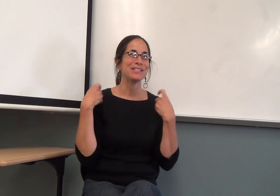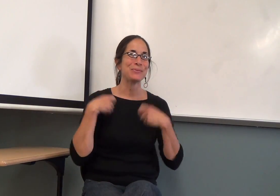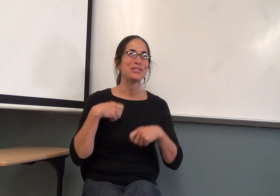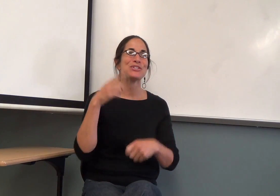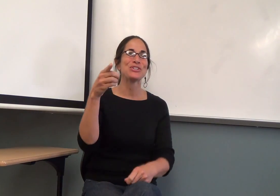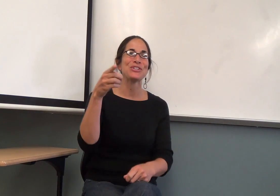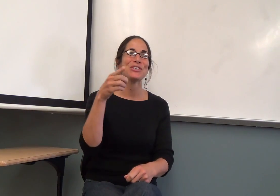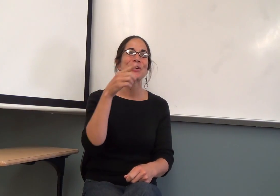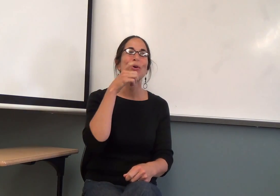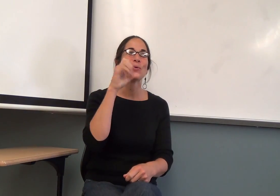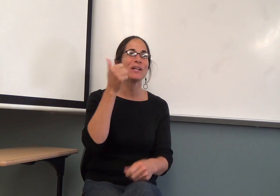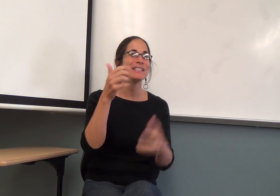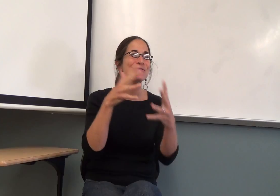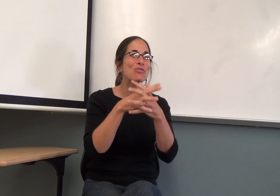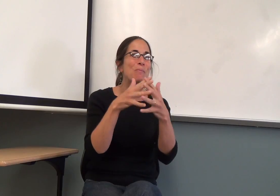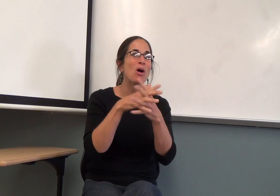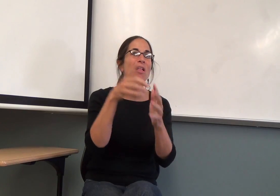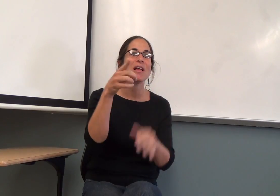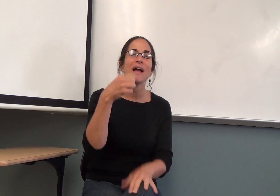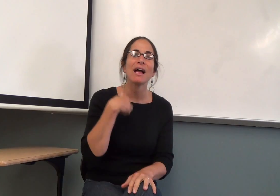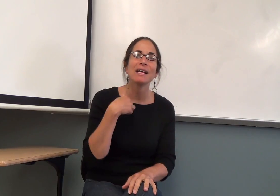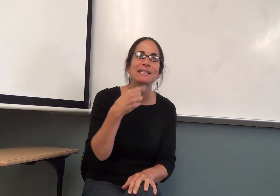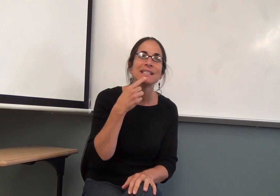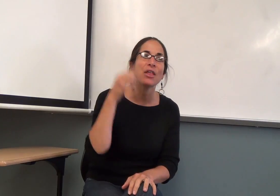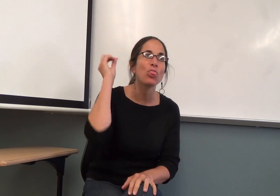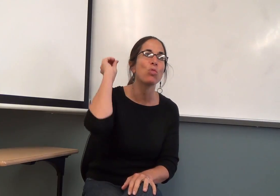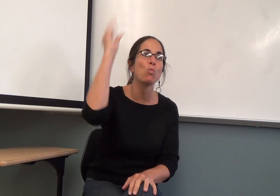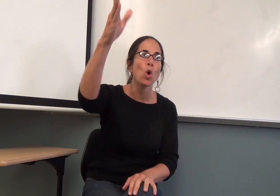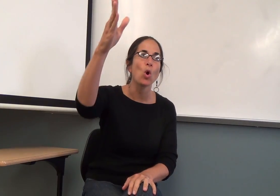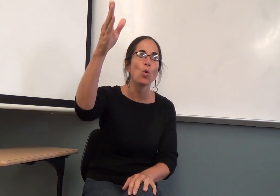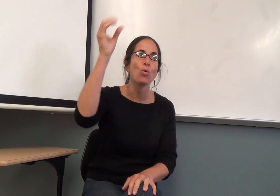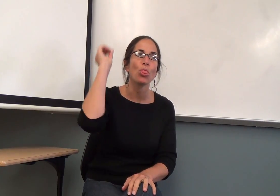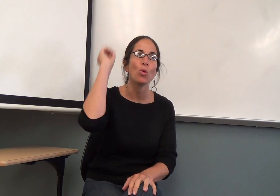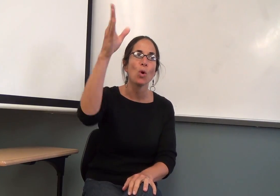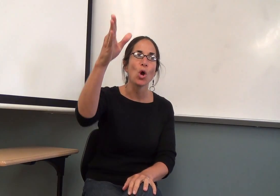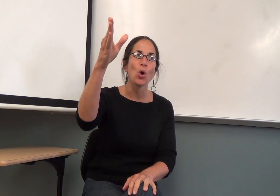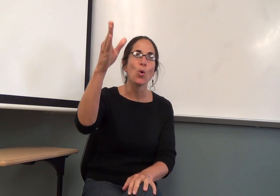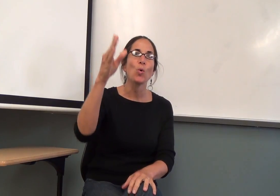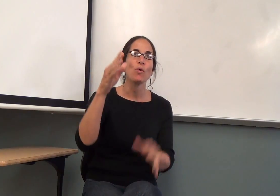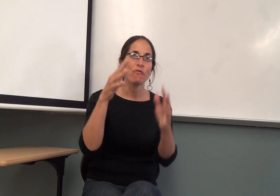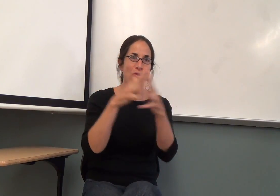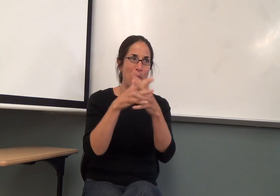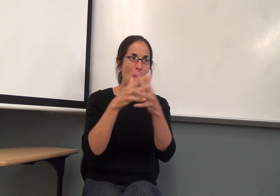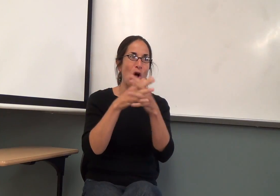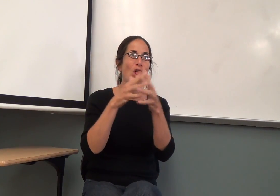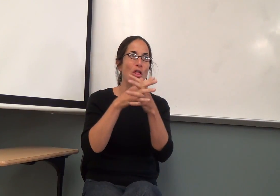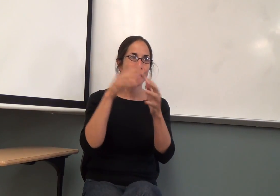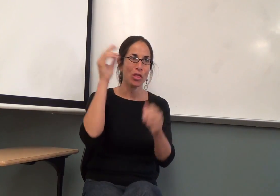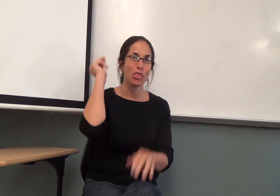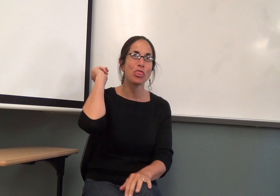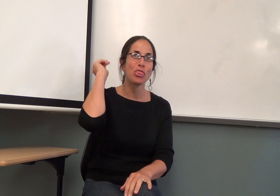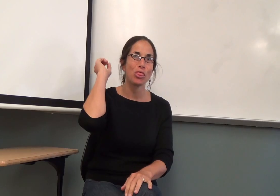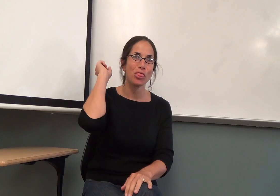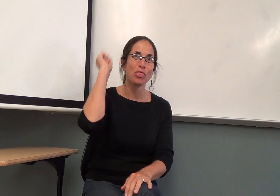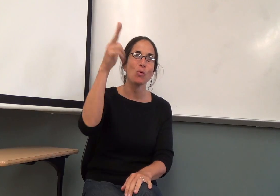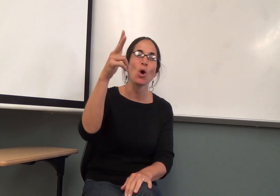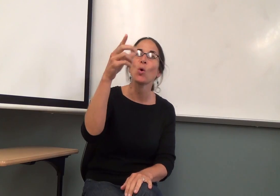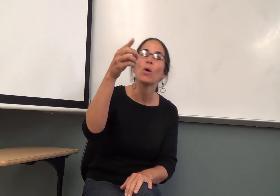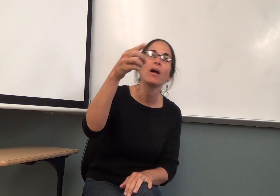Got it. I said throw. Throw. Football. Ball. You said football again? She I said said ball. throw. Okay.